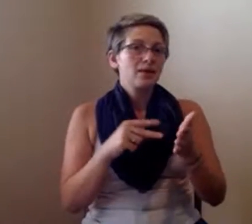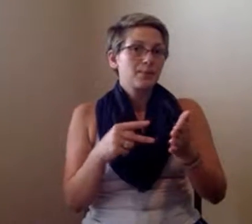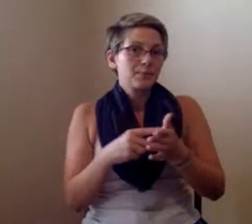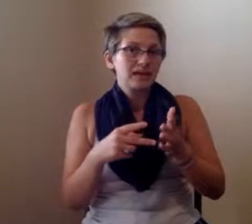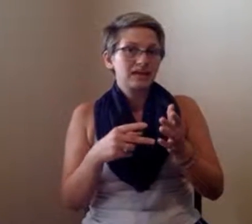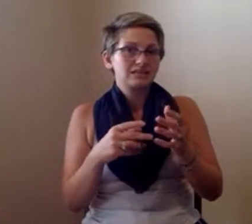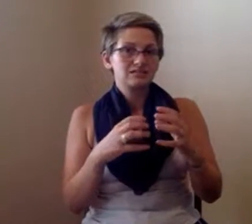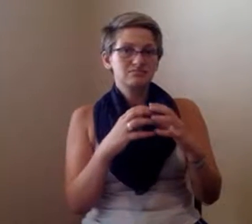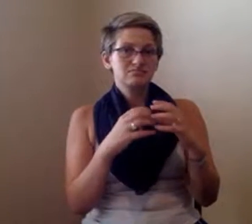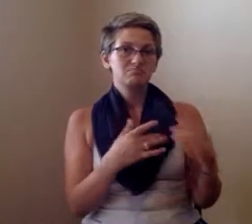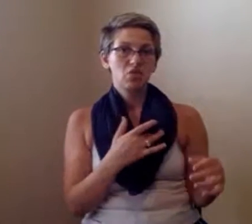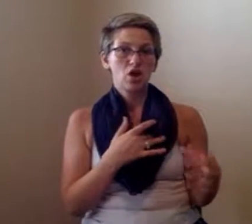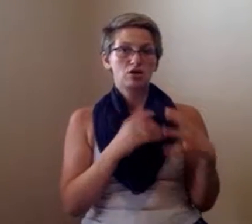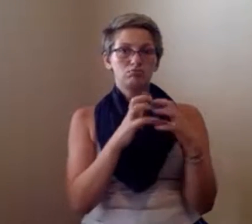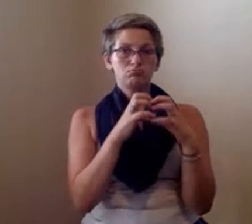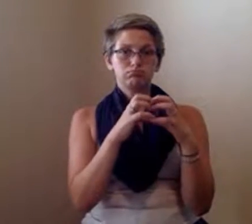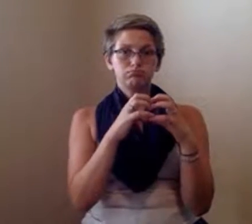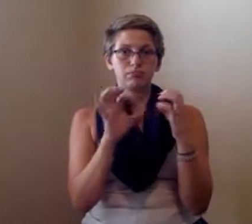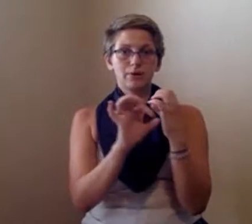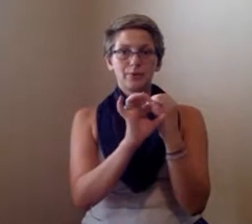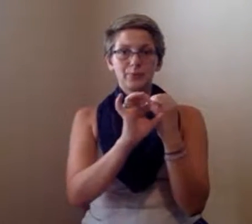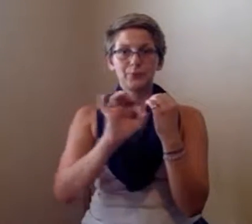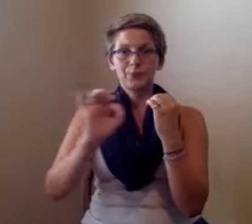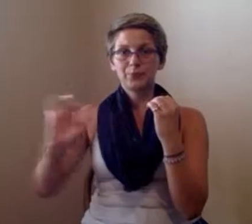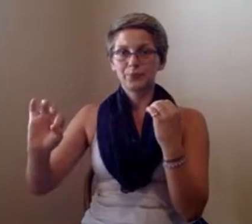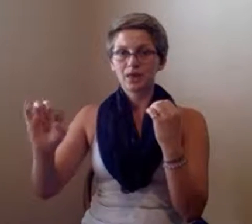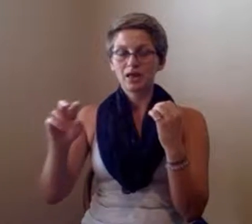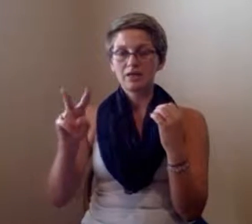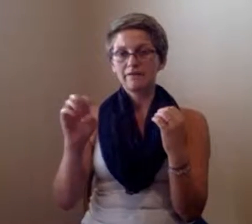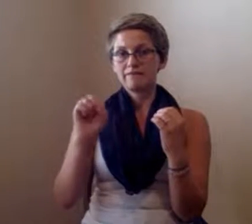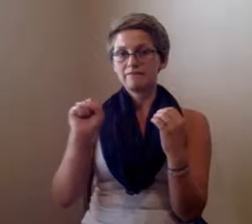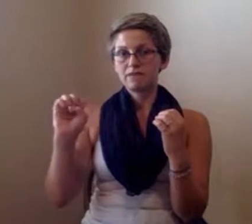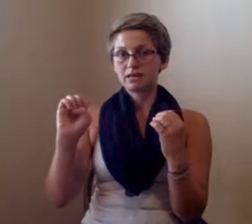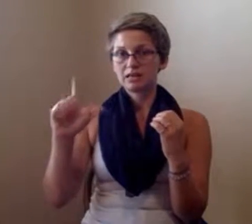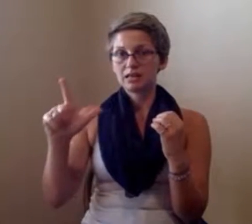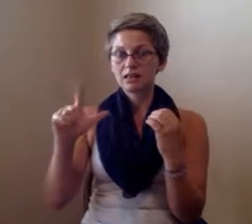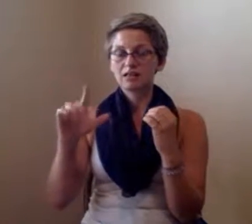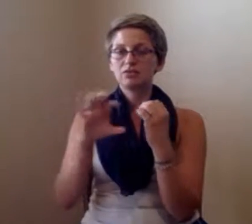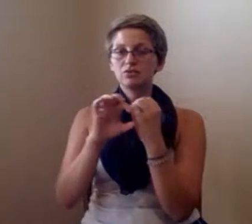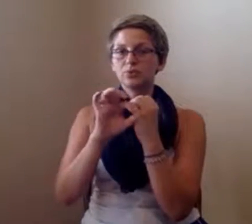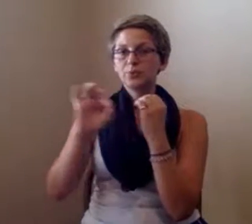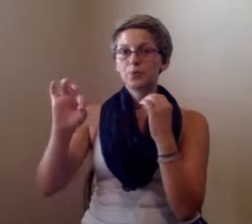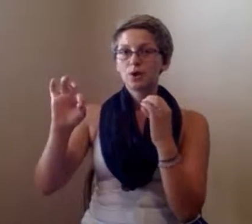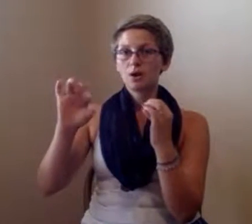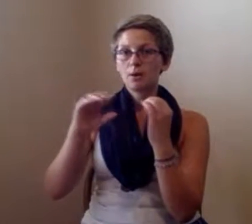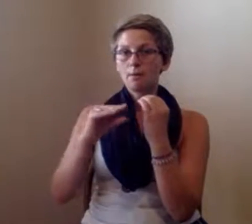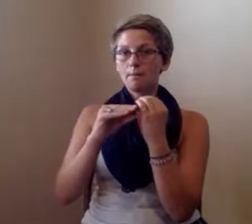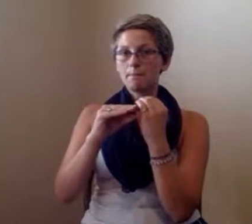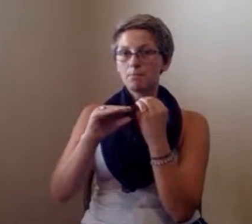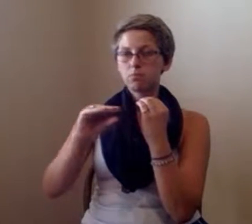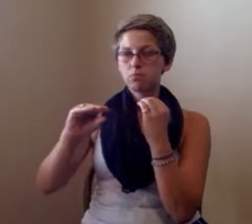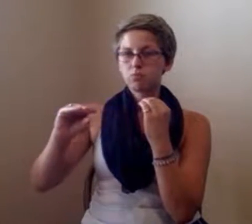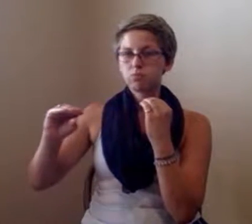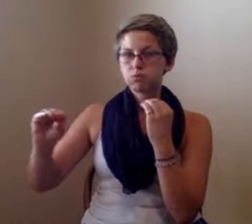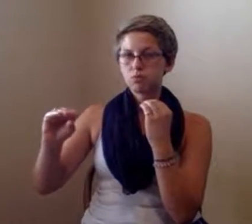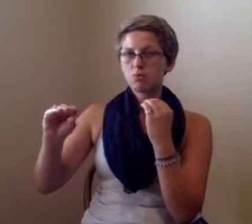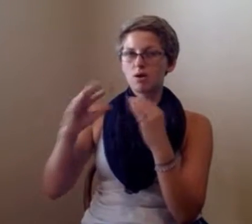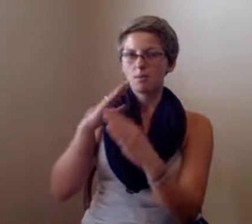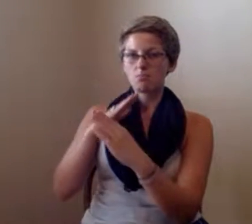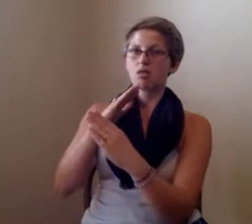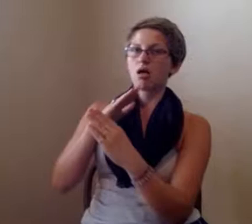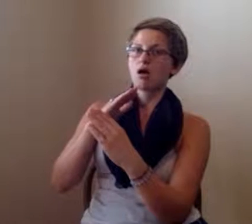get blocked up, and that's when people have heart attacks, when they're not getting good blood and oxygen flow to the